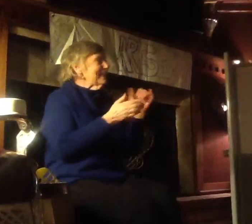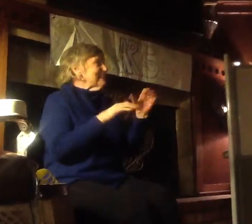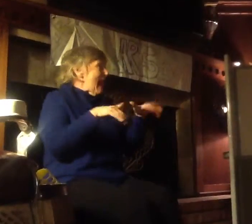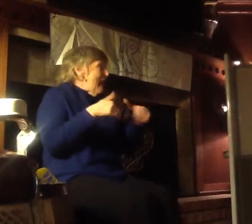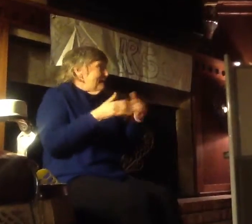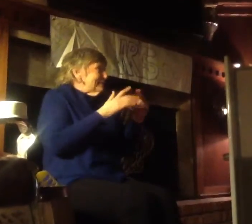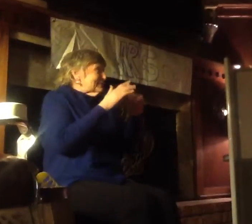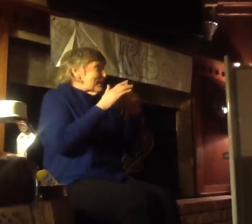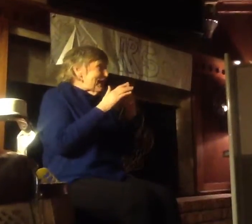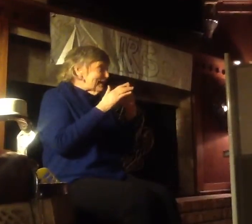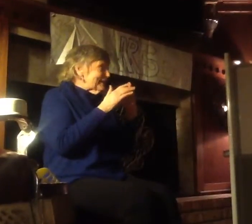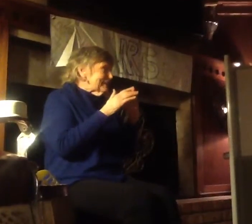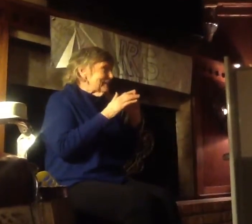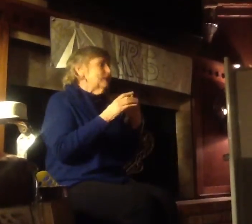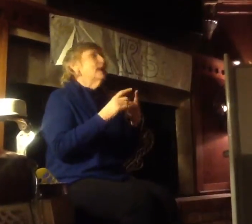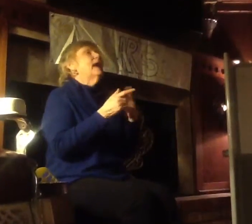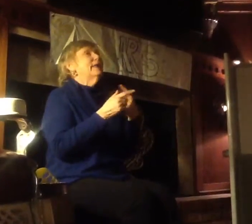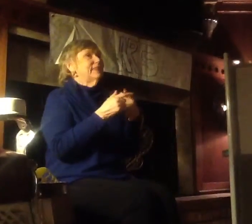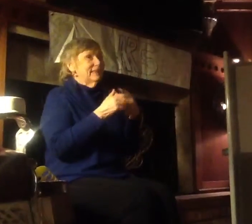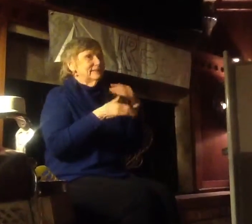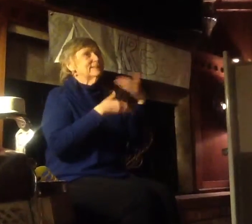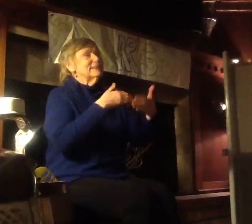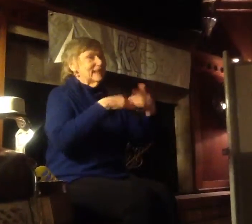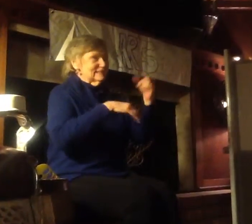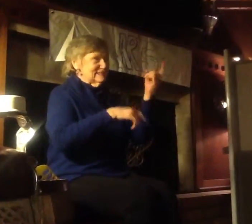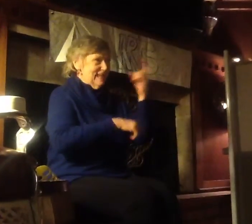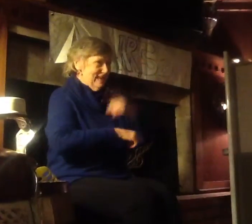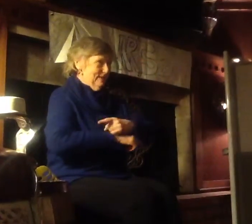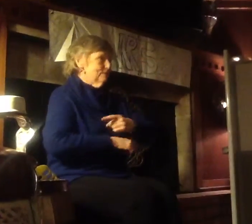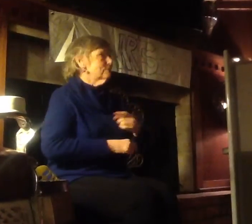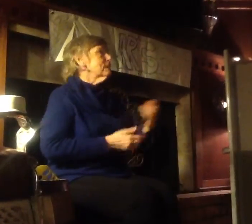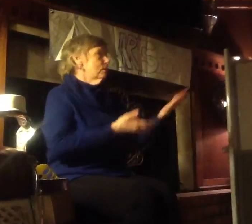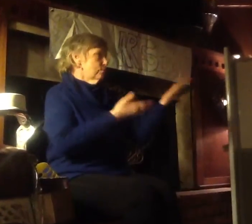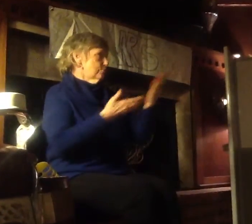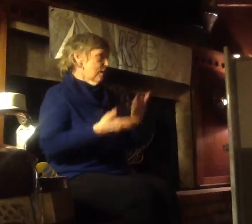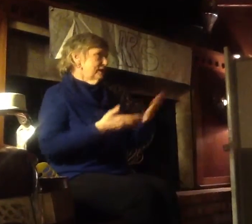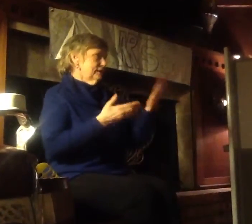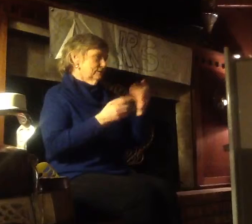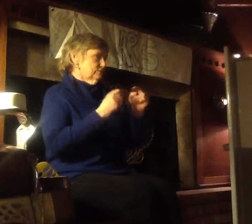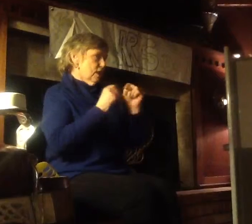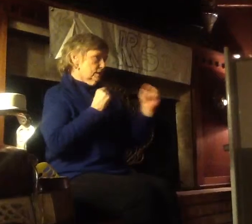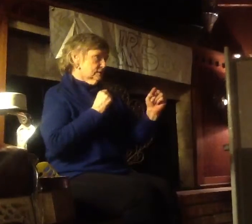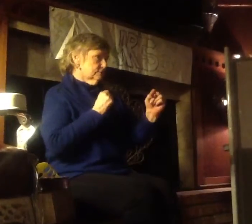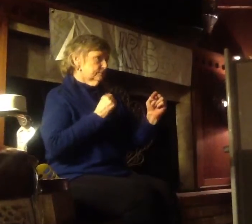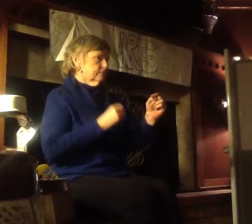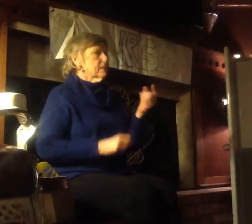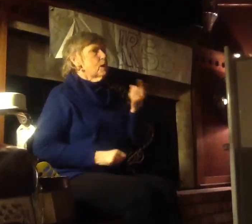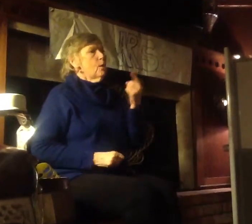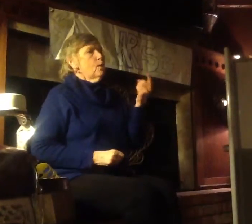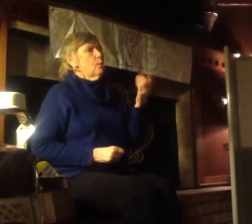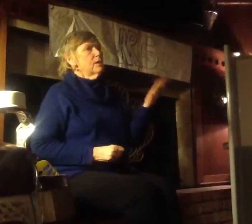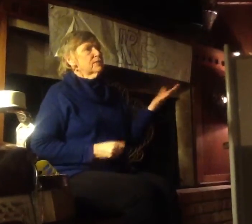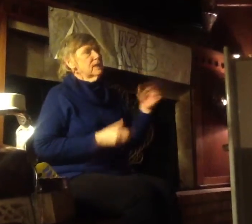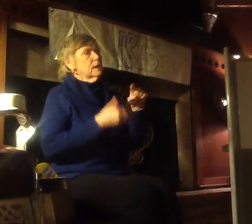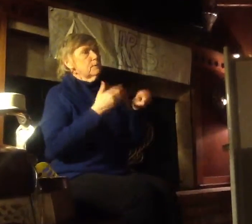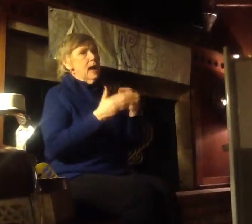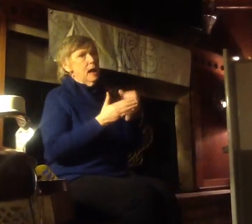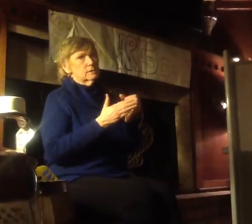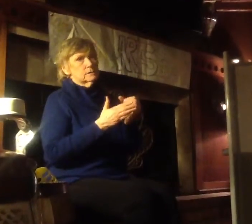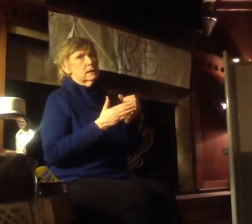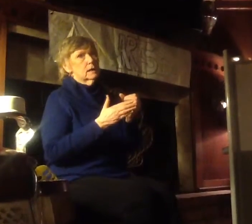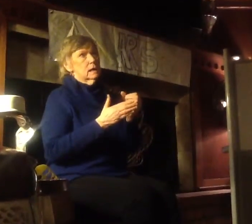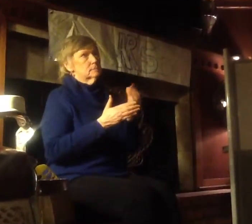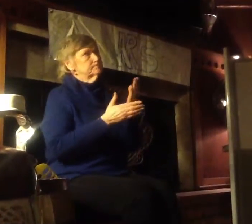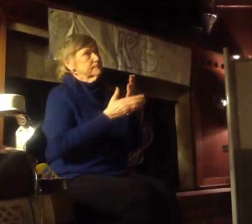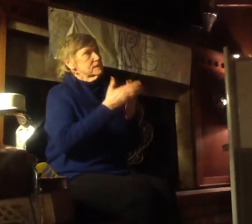And that's how it started. And then the next day brought in trucks. One thing